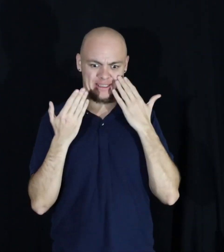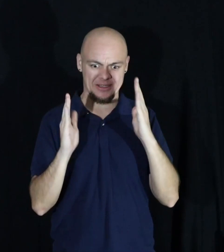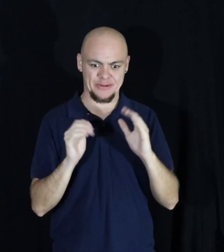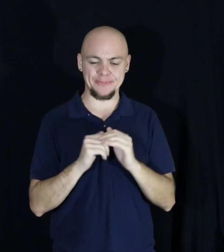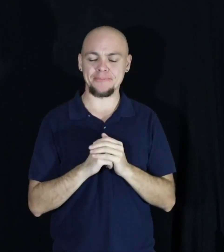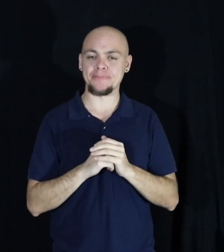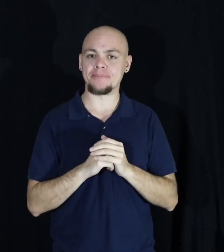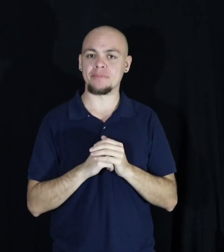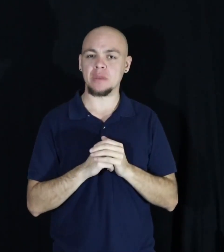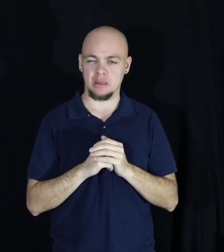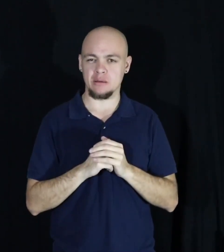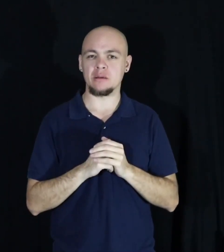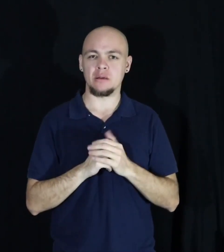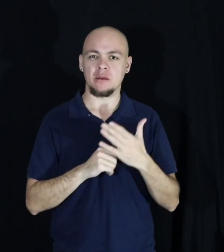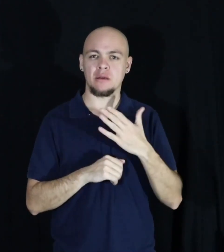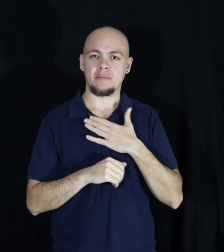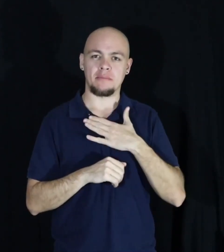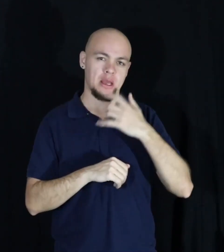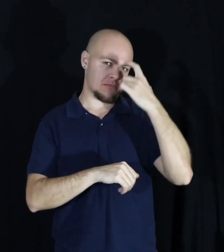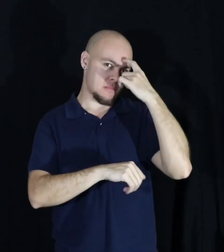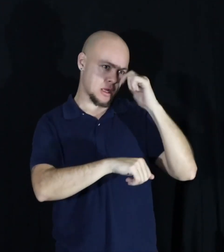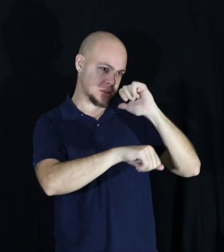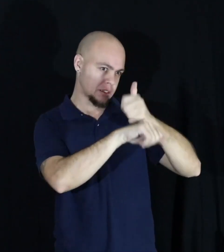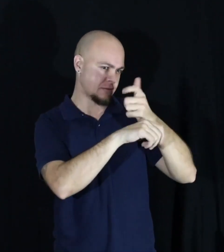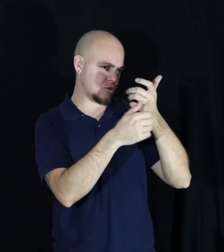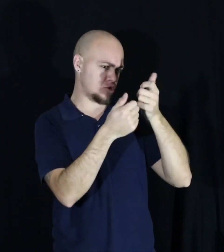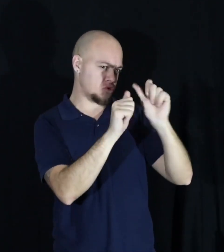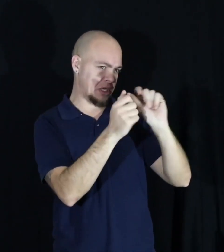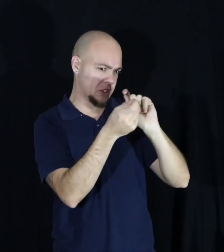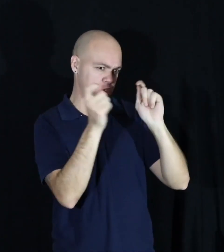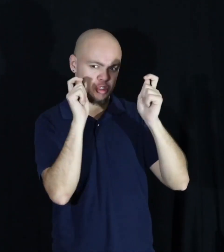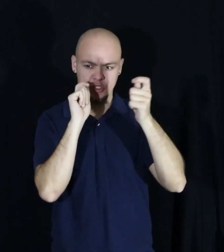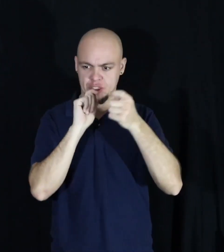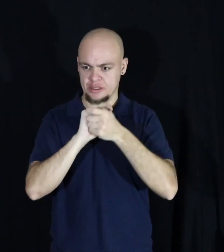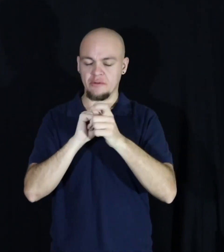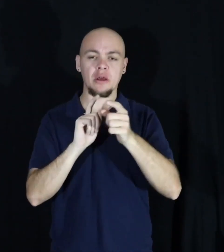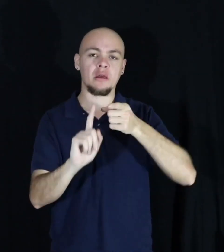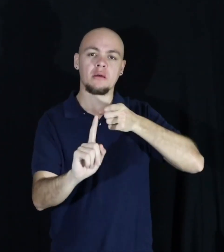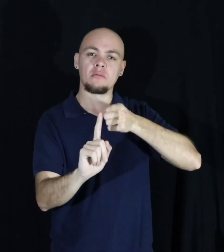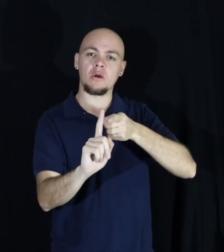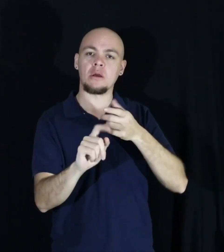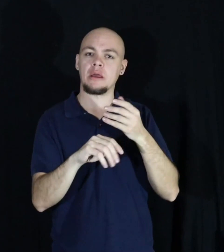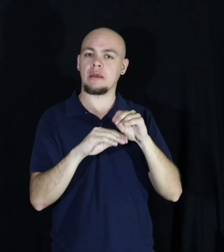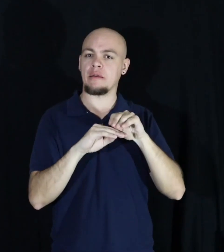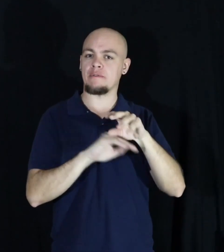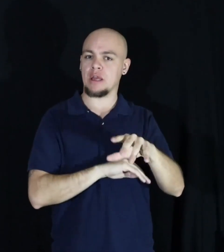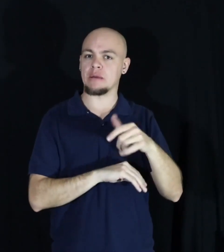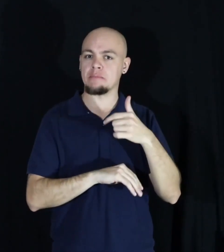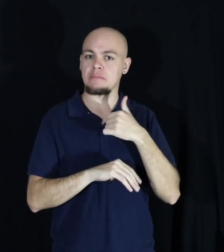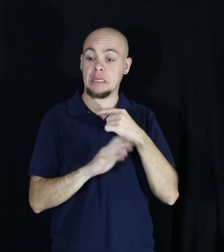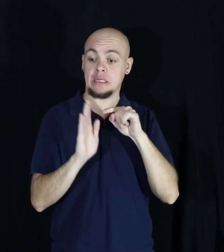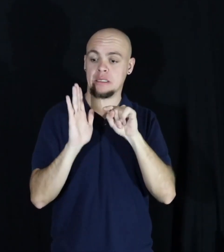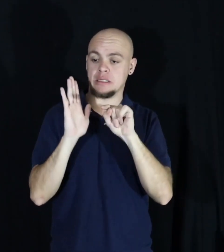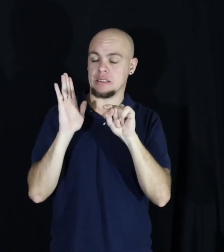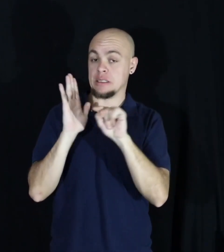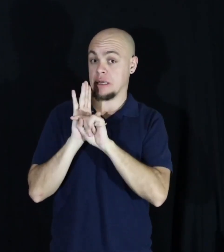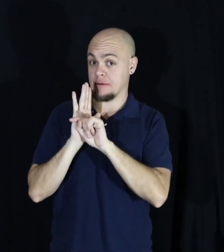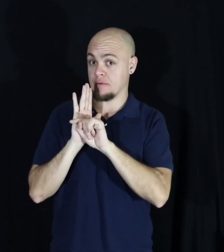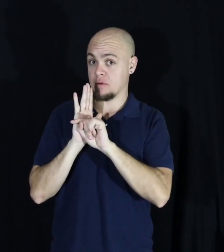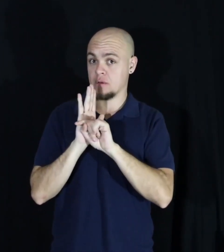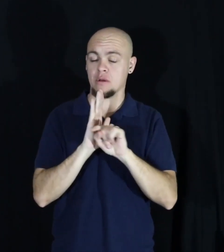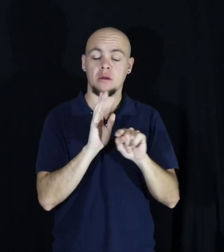So I started to try and shift my mindset because I realized at this point that this was either going to affect me very negatively or